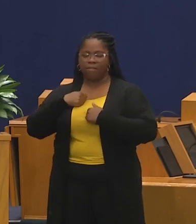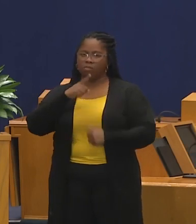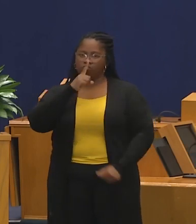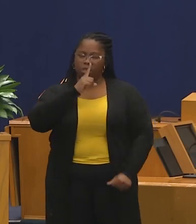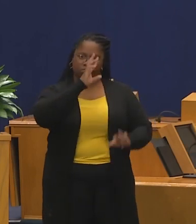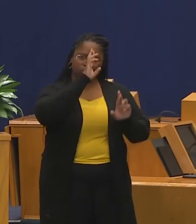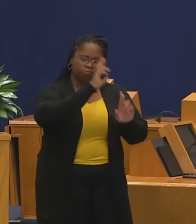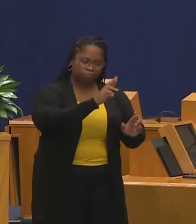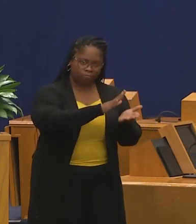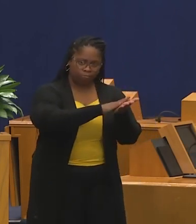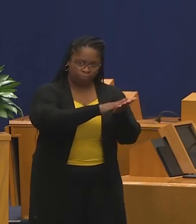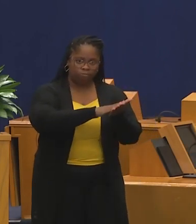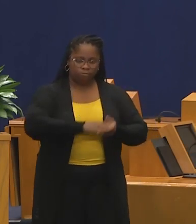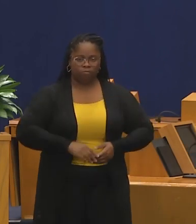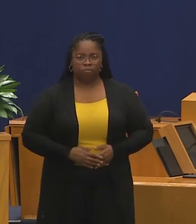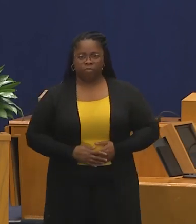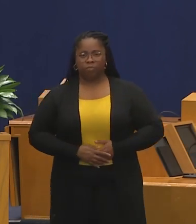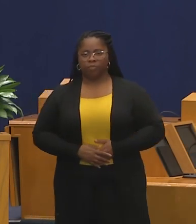for a job well done.